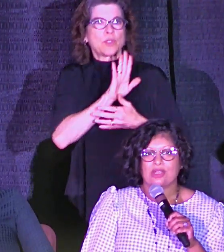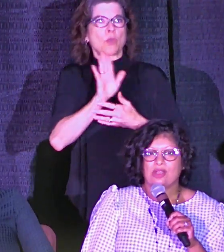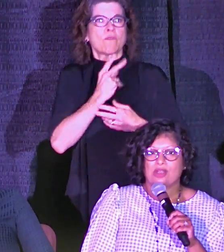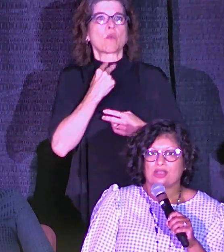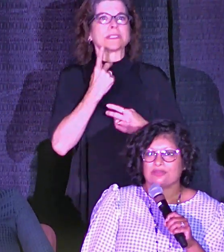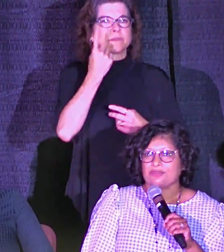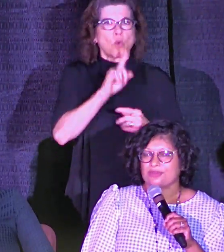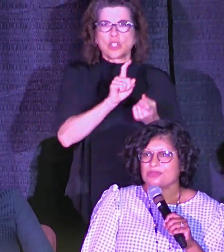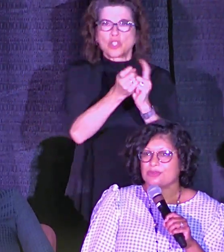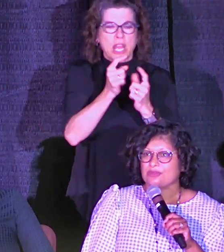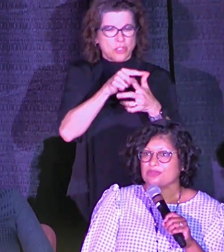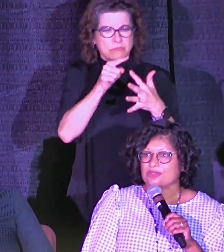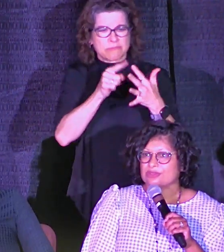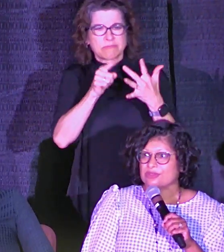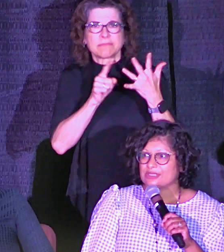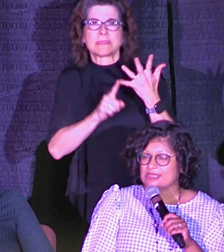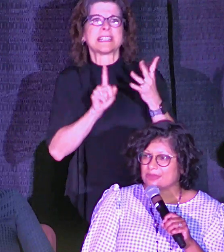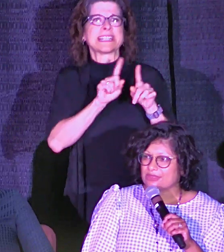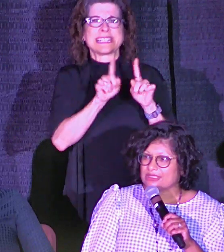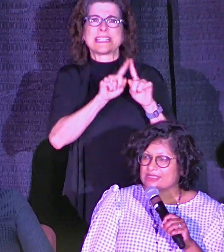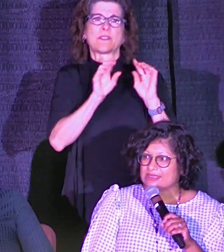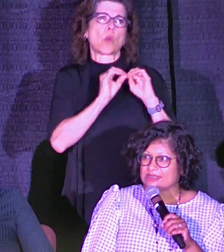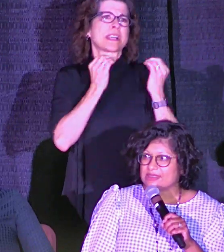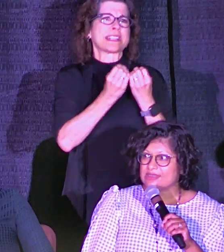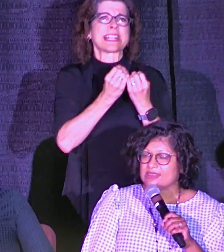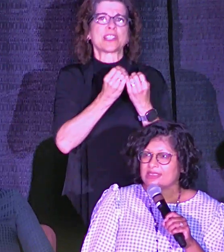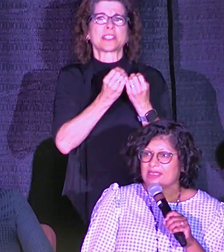Change, all of the folks who have turned